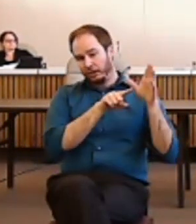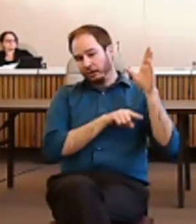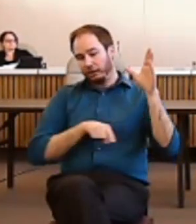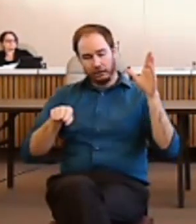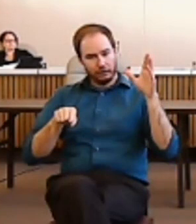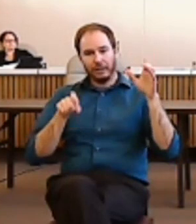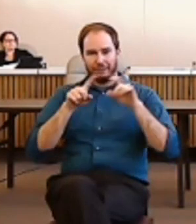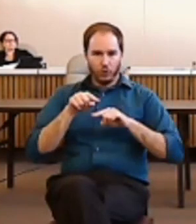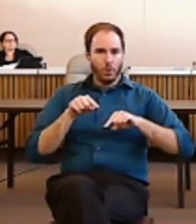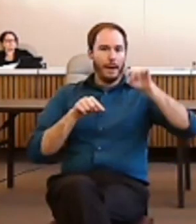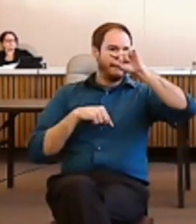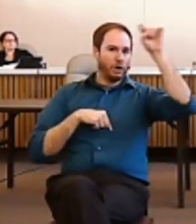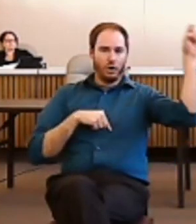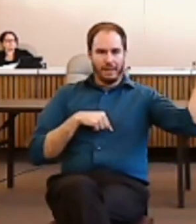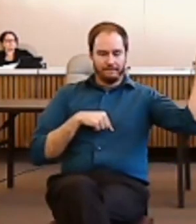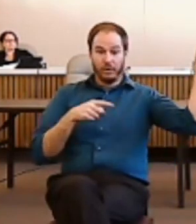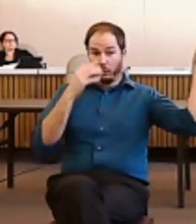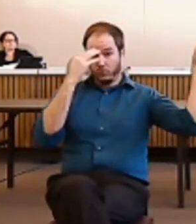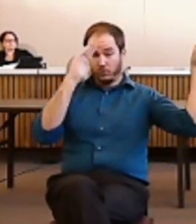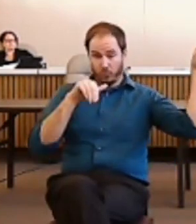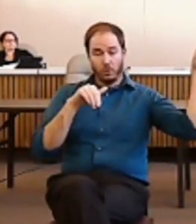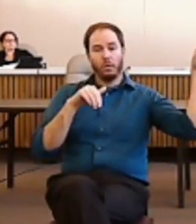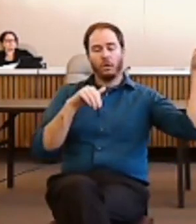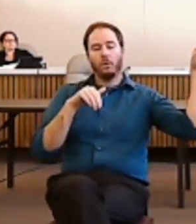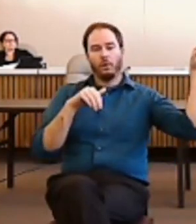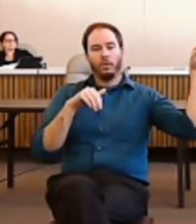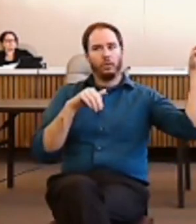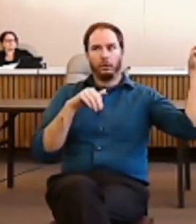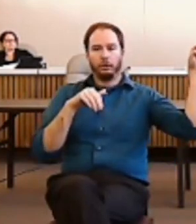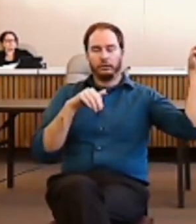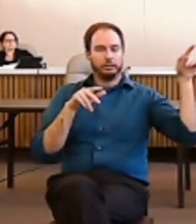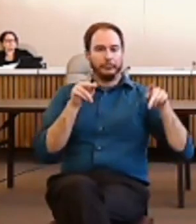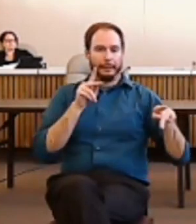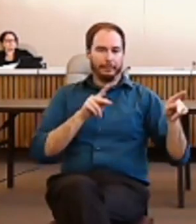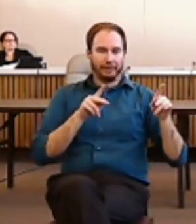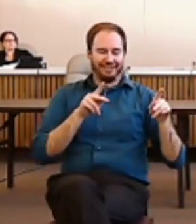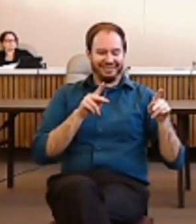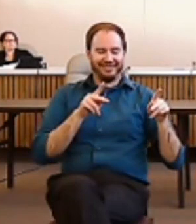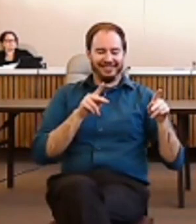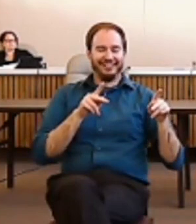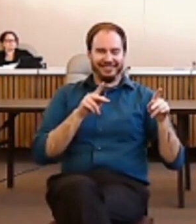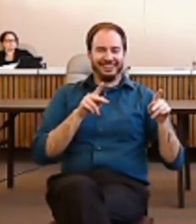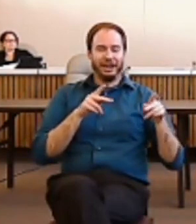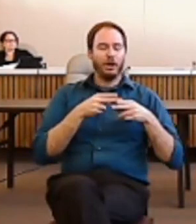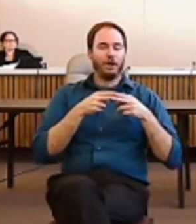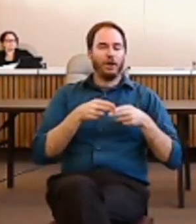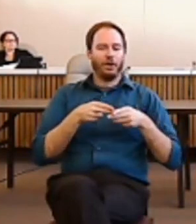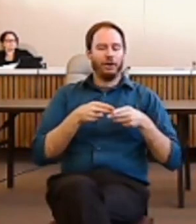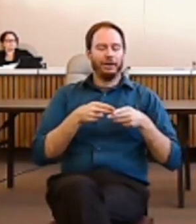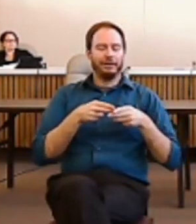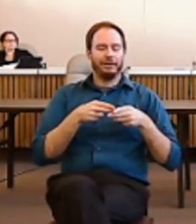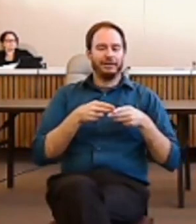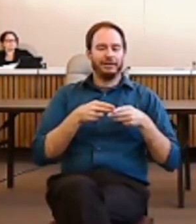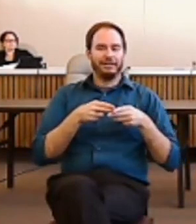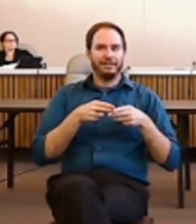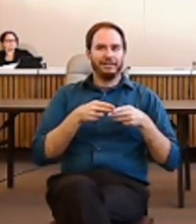the intersection and turn left. And as you know, that is the people, they call it, I refer to them,